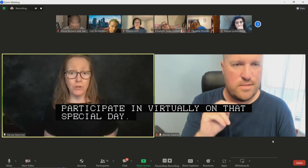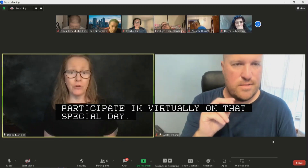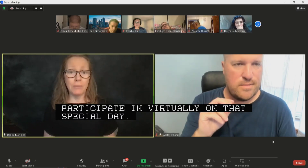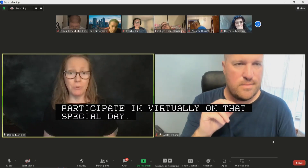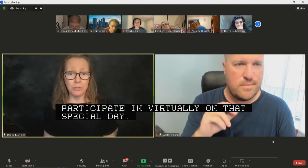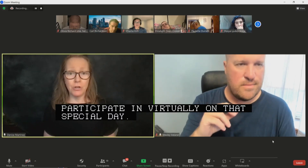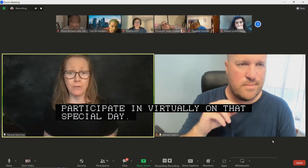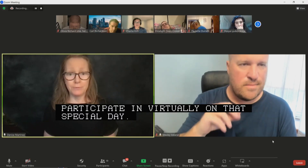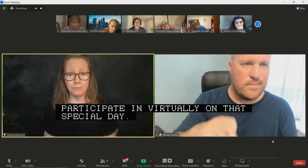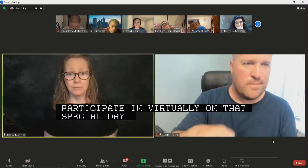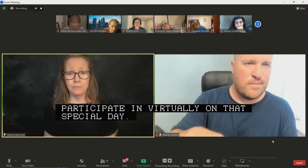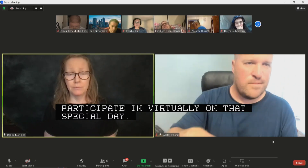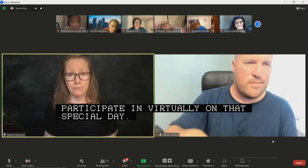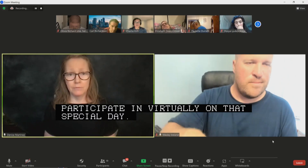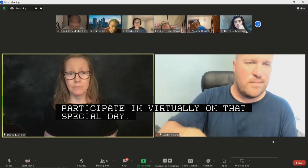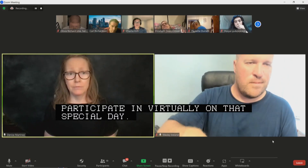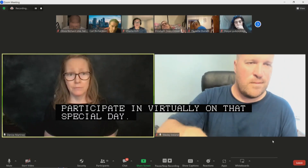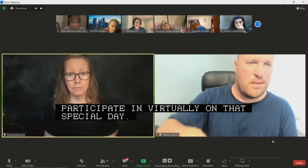Thank you for your input, John.